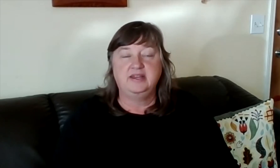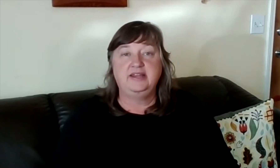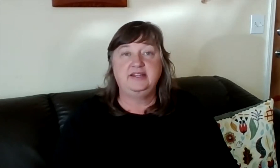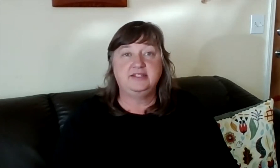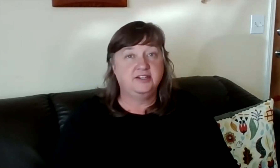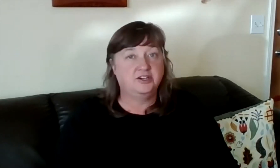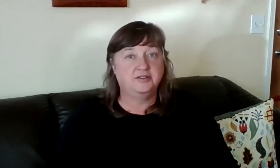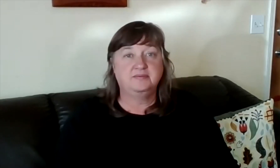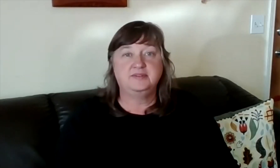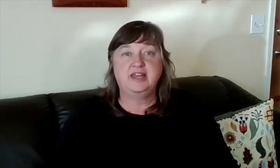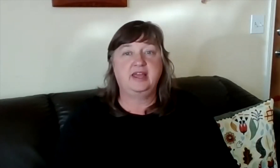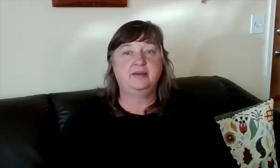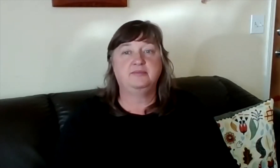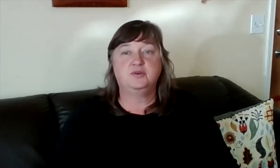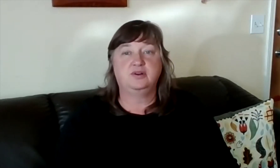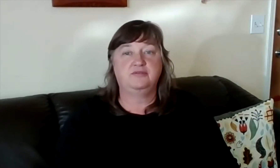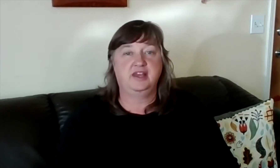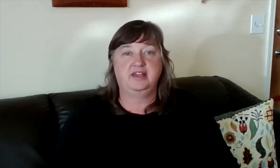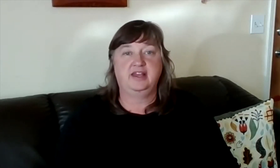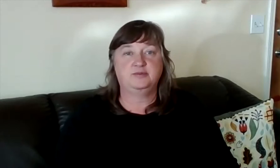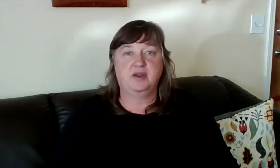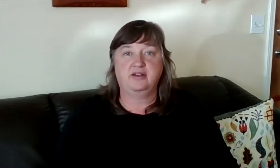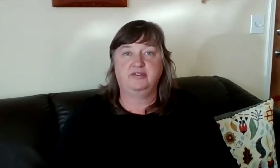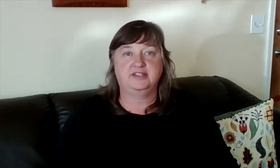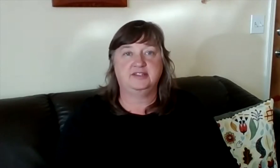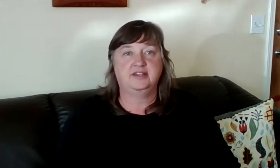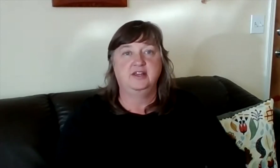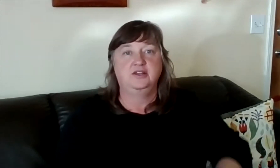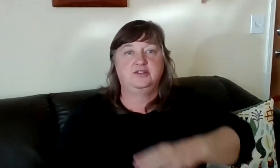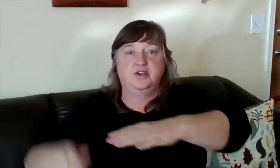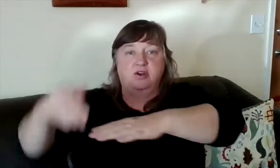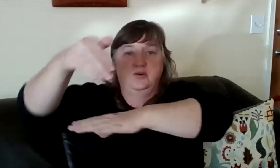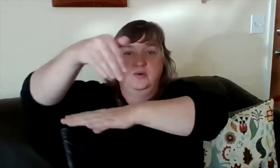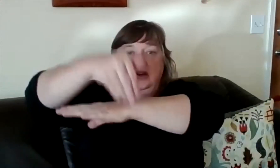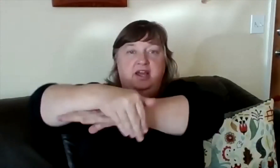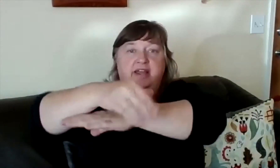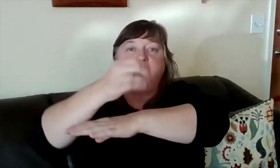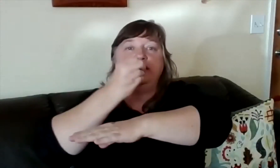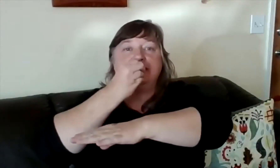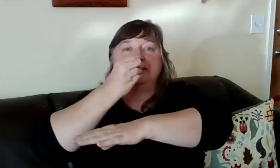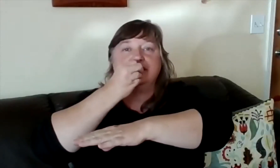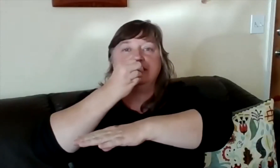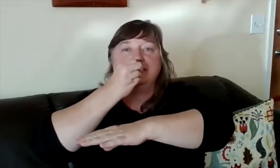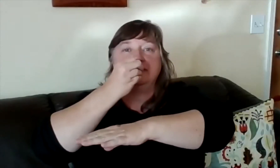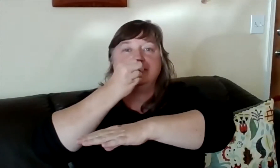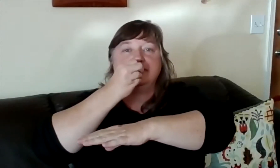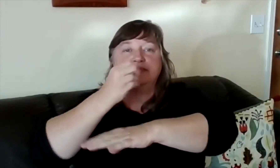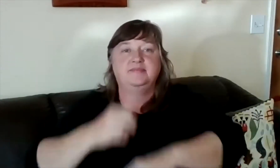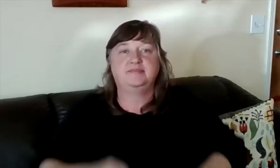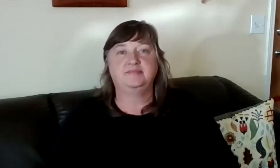Eat dinner, same sort of thing as breakfast. So night eat.